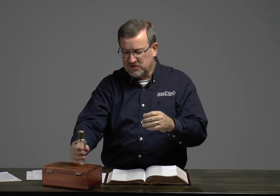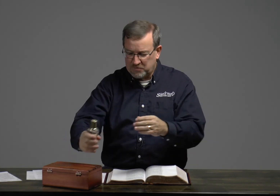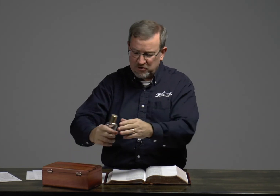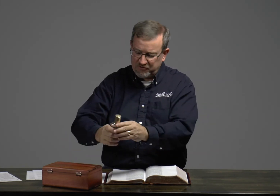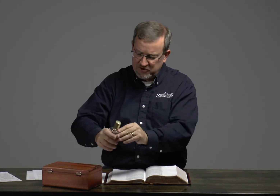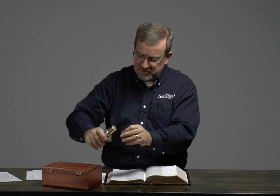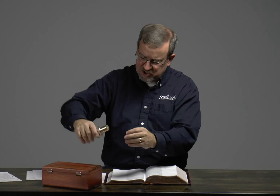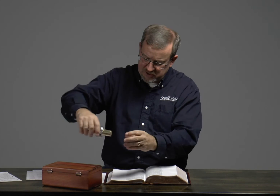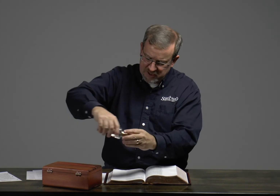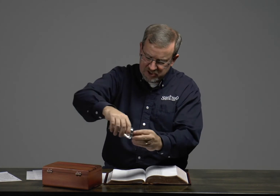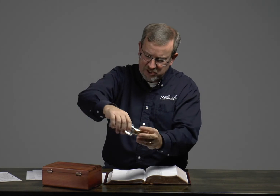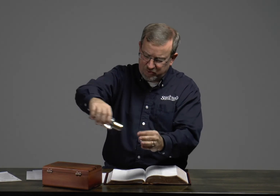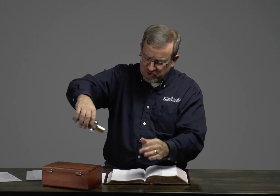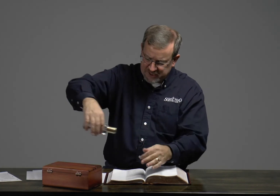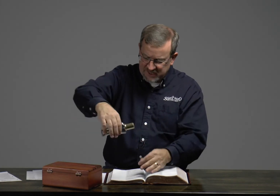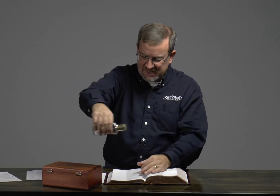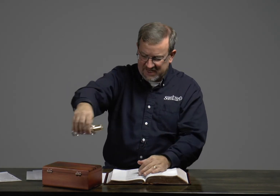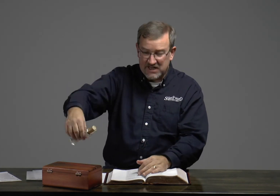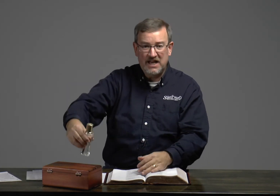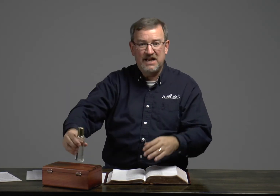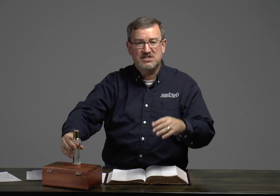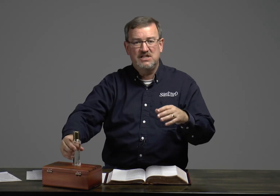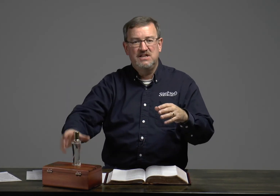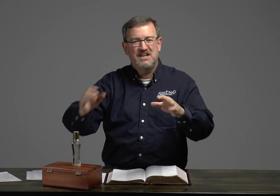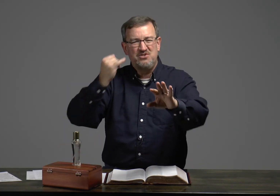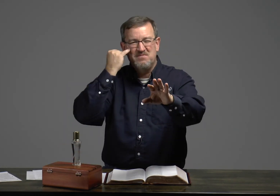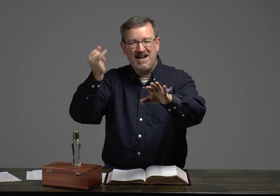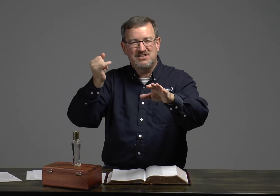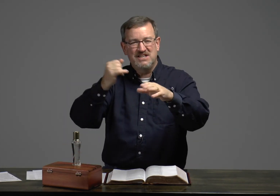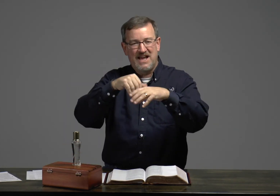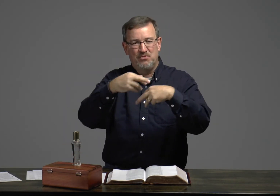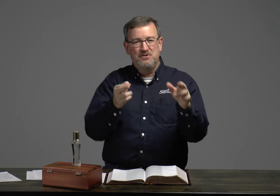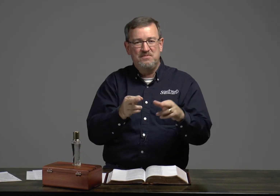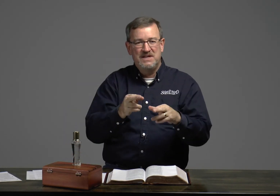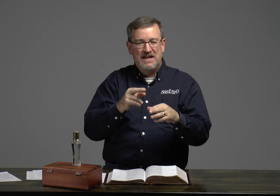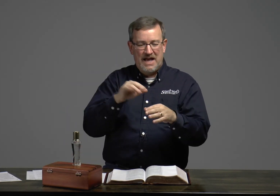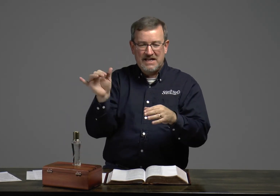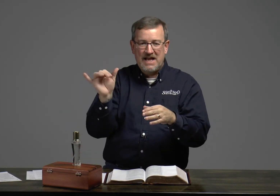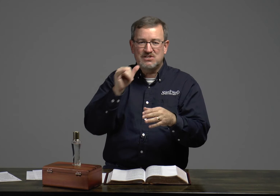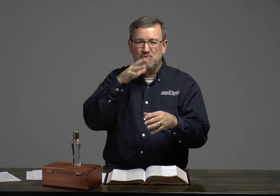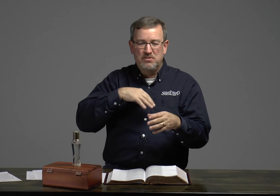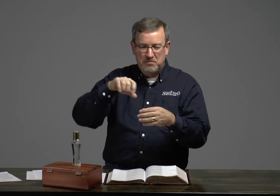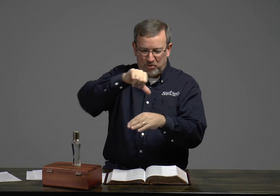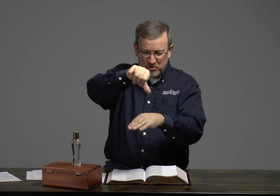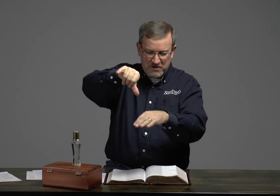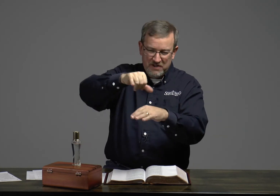the perfume and she poured it. Can you imagine in that room, as the woman poured